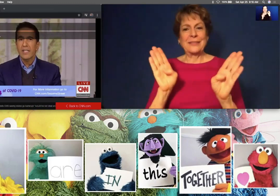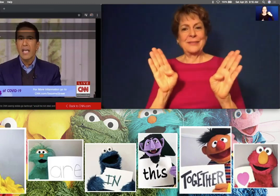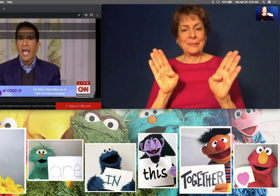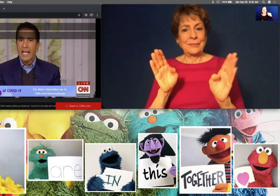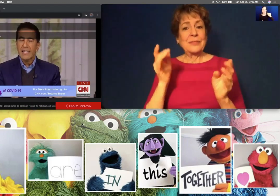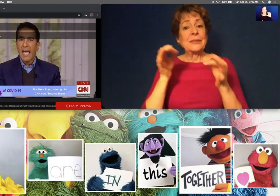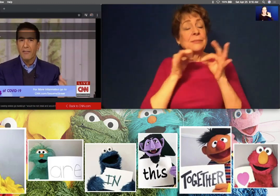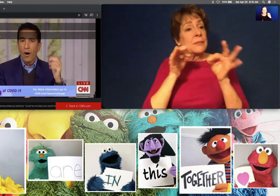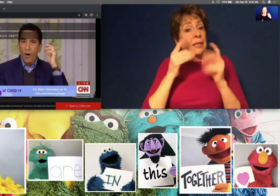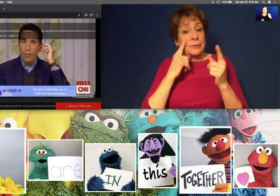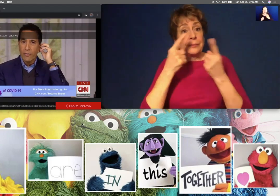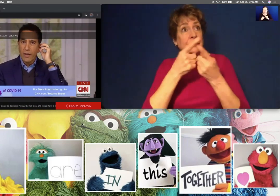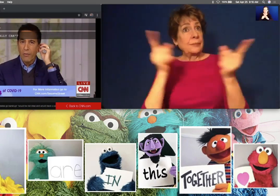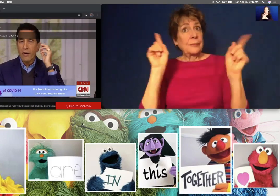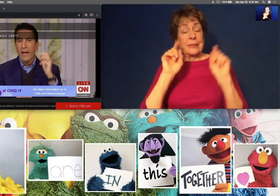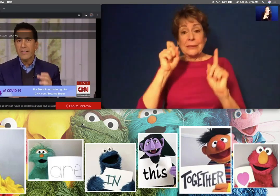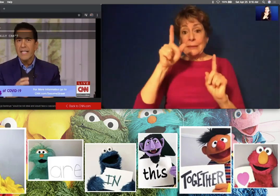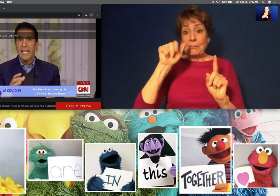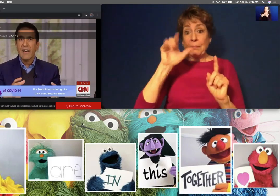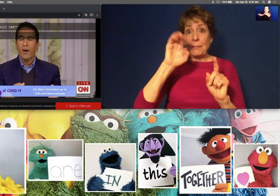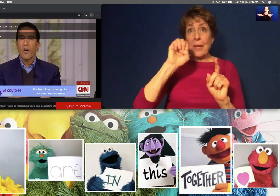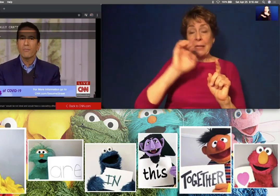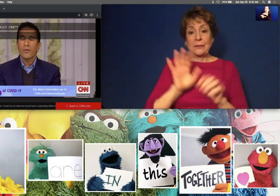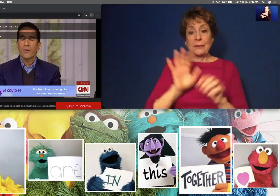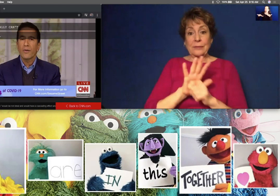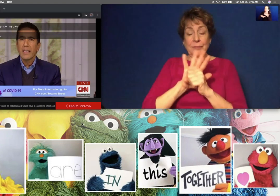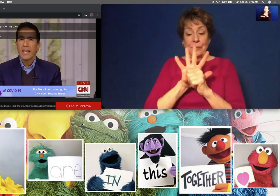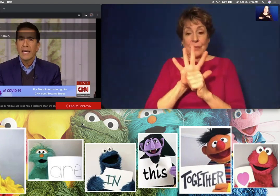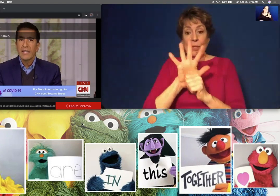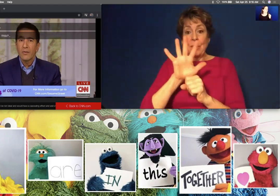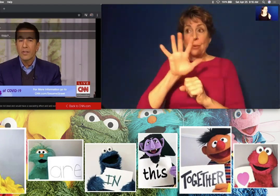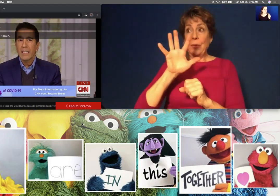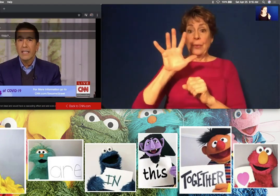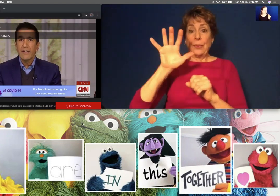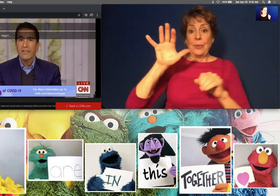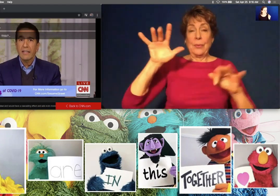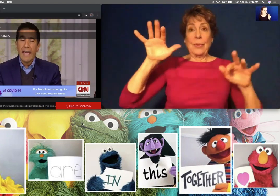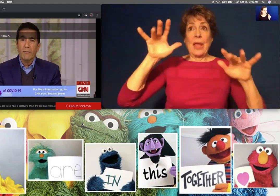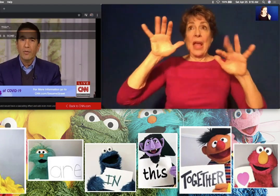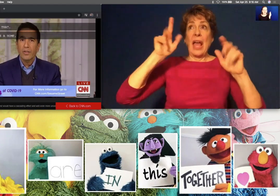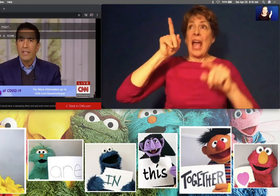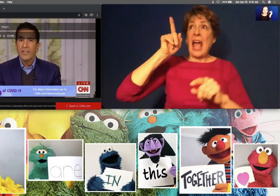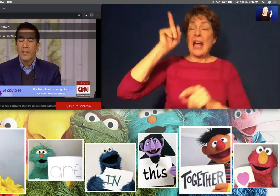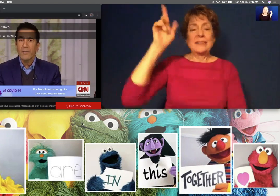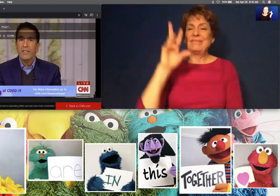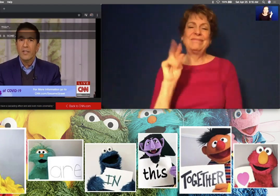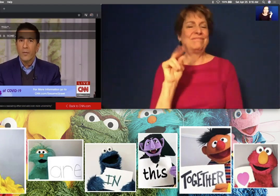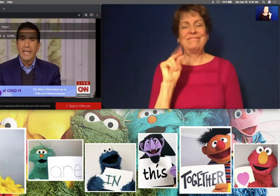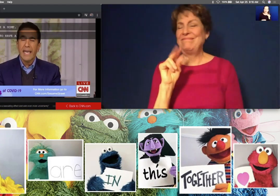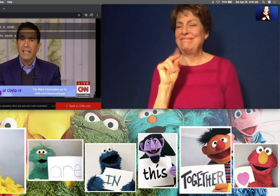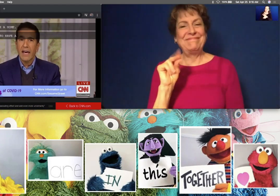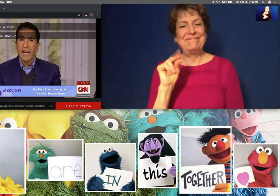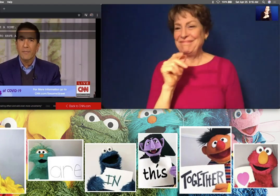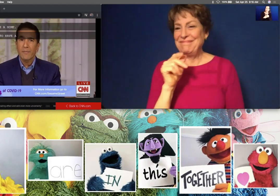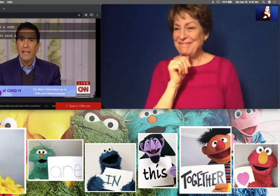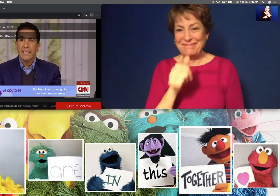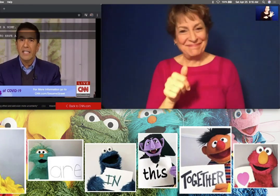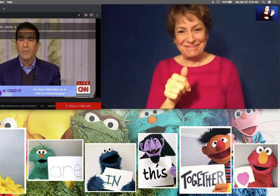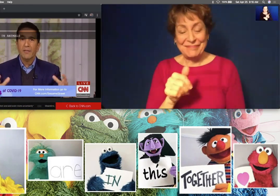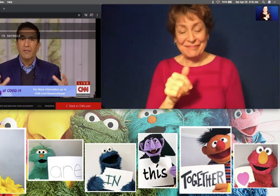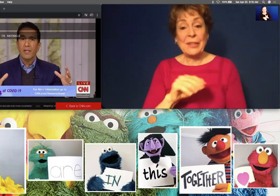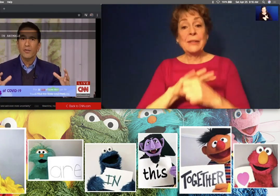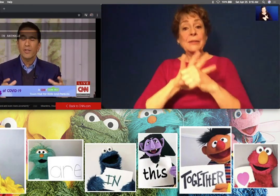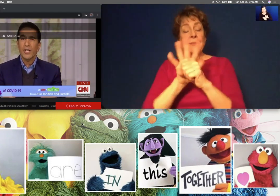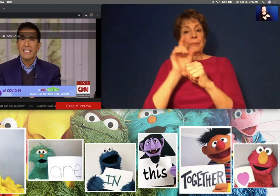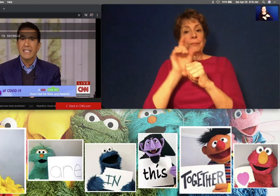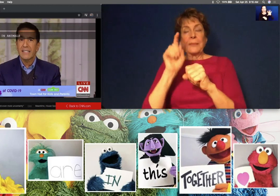in outer space. And there's a reason for that. The virus has to have a home. The coronavirus has to have a home. So it usually